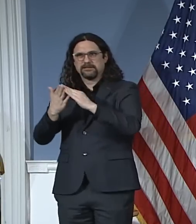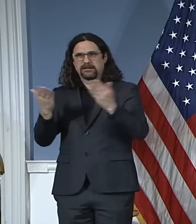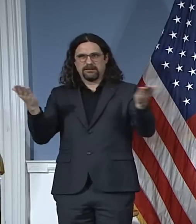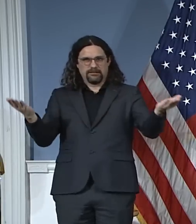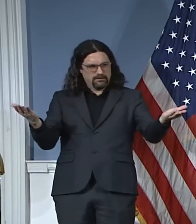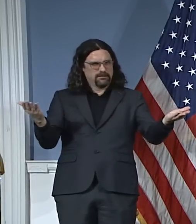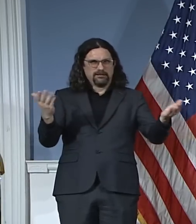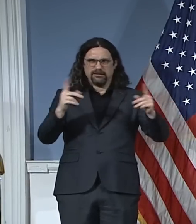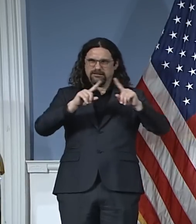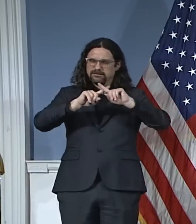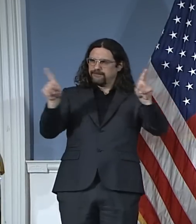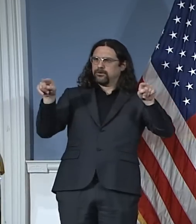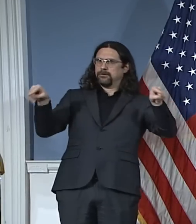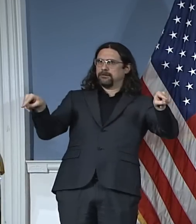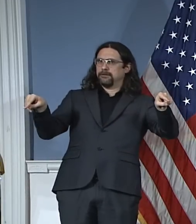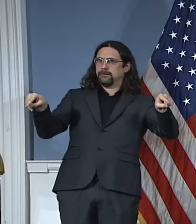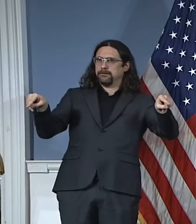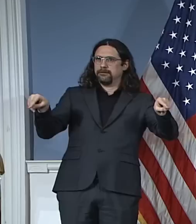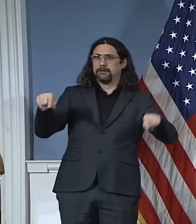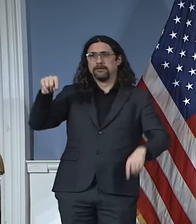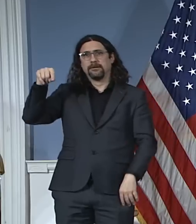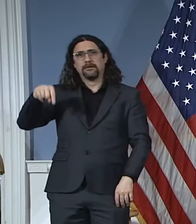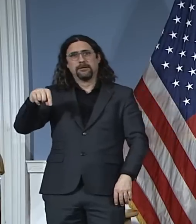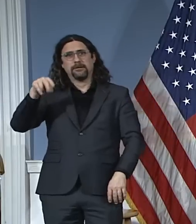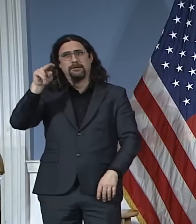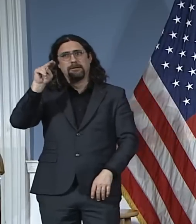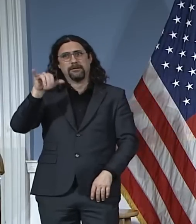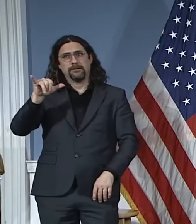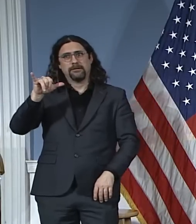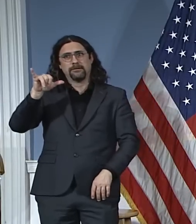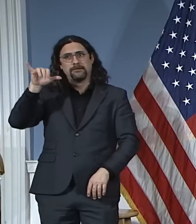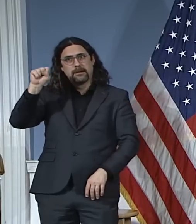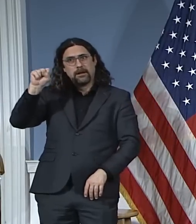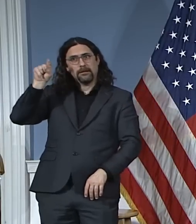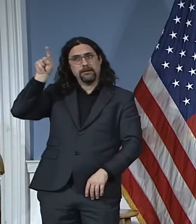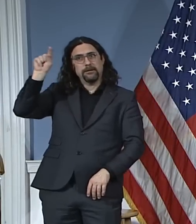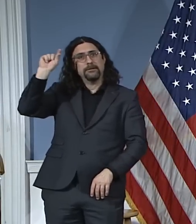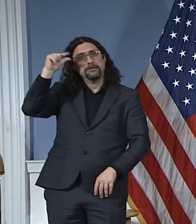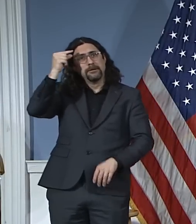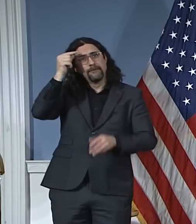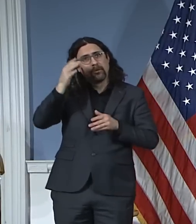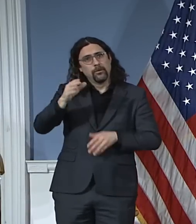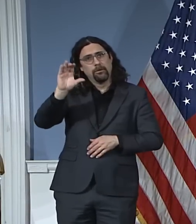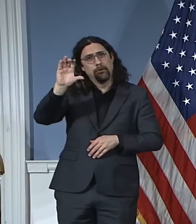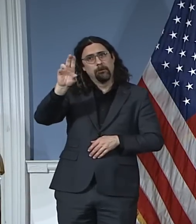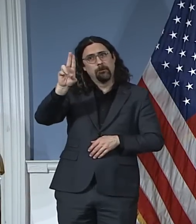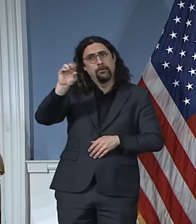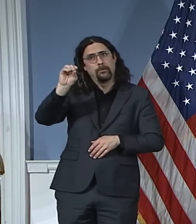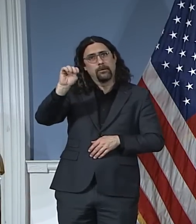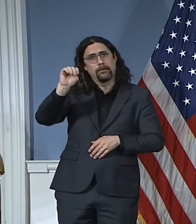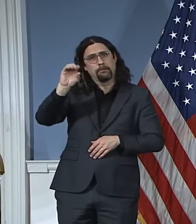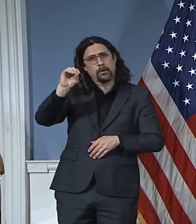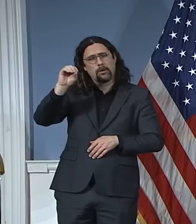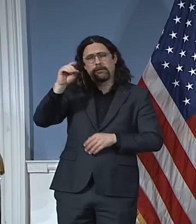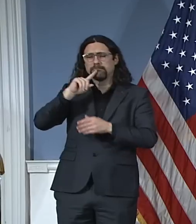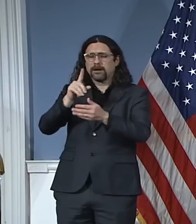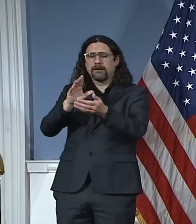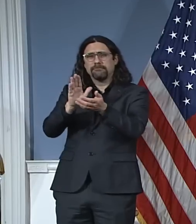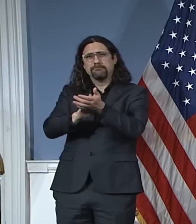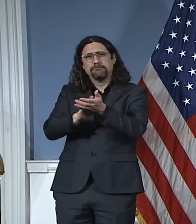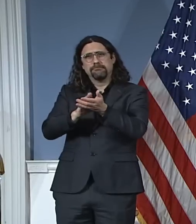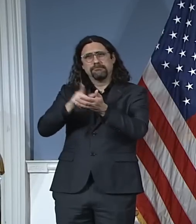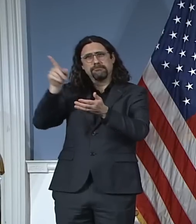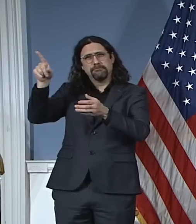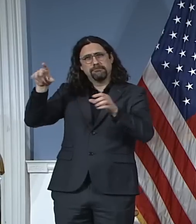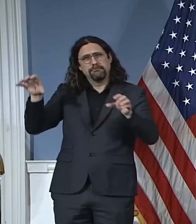and certainly to help New York City. I commend Governor Cuomo and our legislative leaders in Albany, Speaker Hasty and